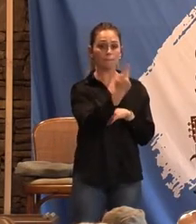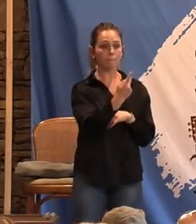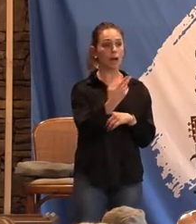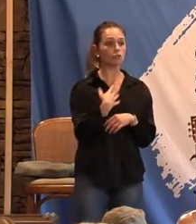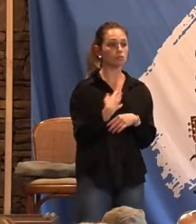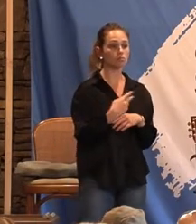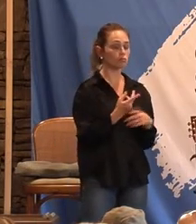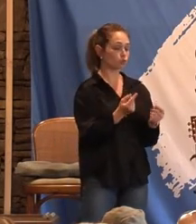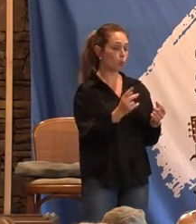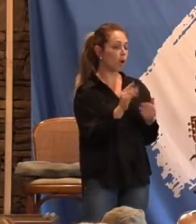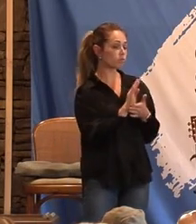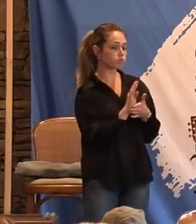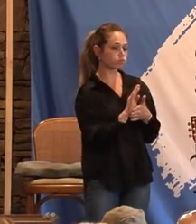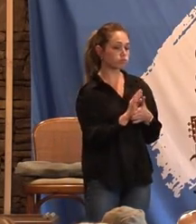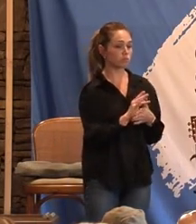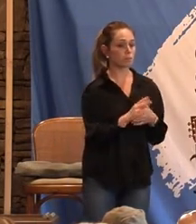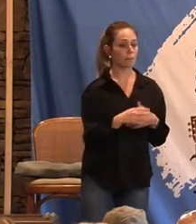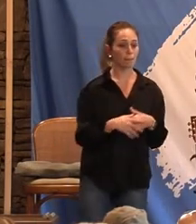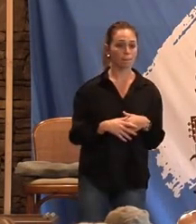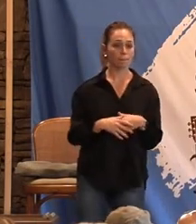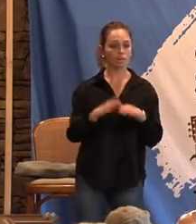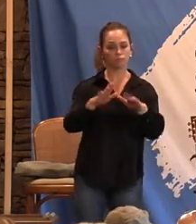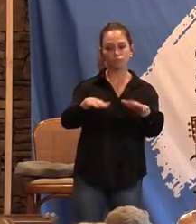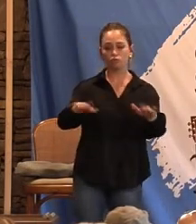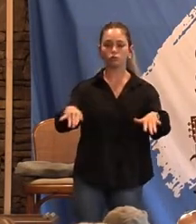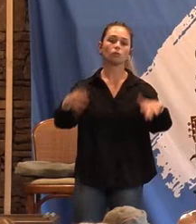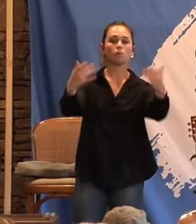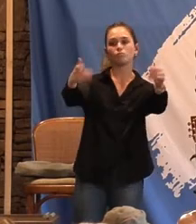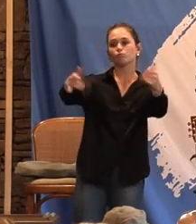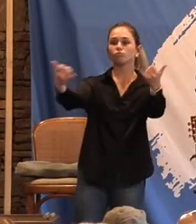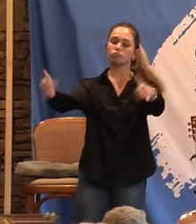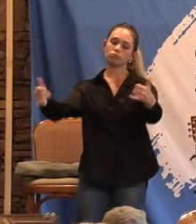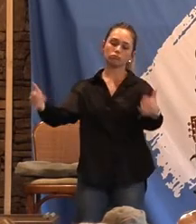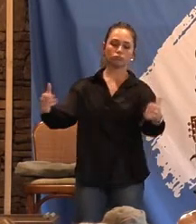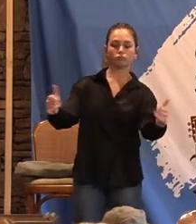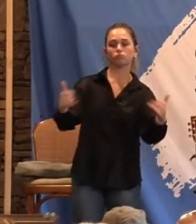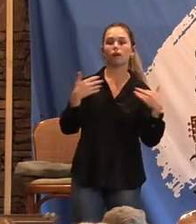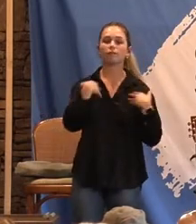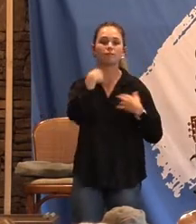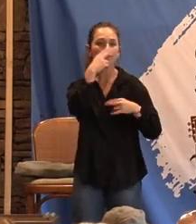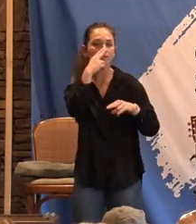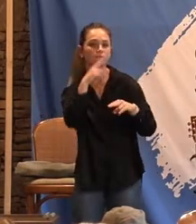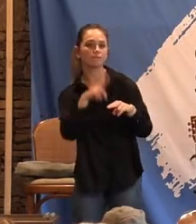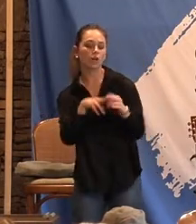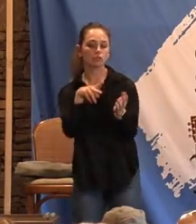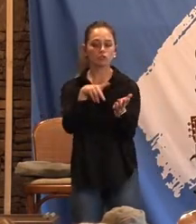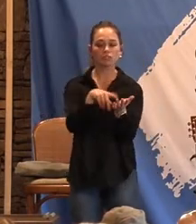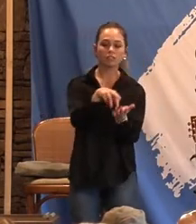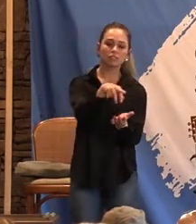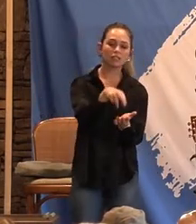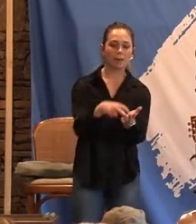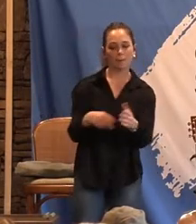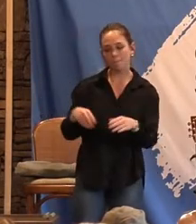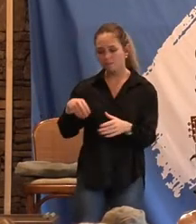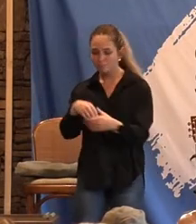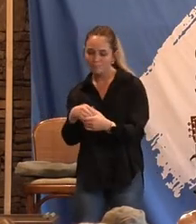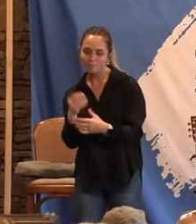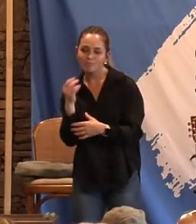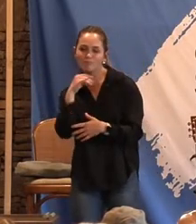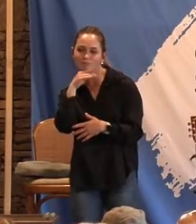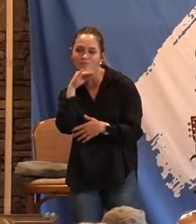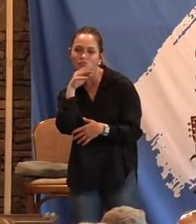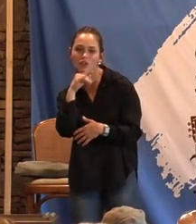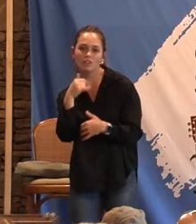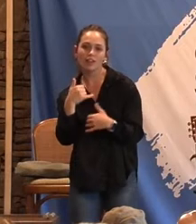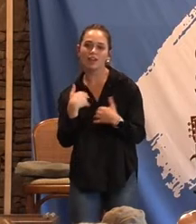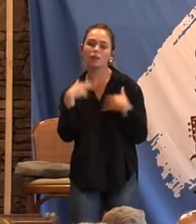care of her business, and the children just played, having fun, skipping and in the dirt. They had